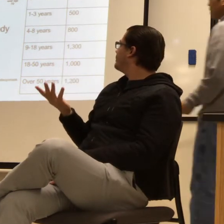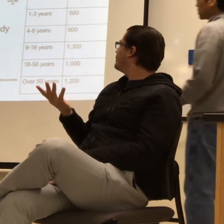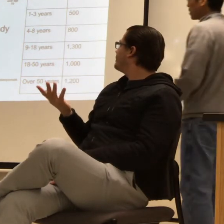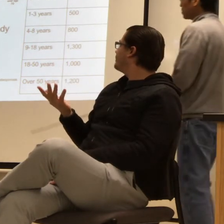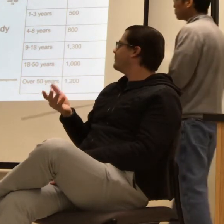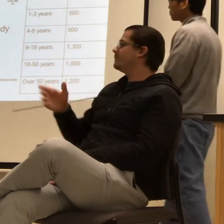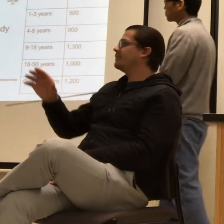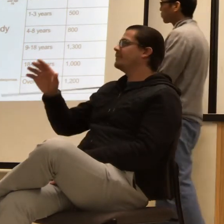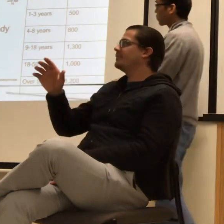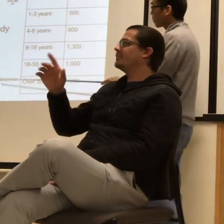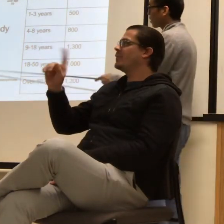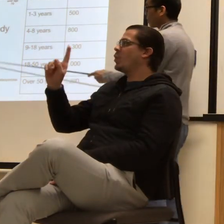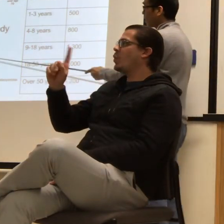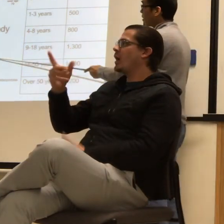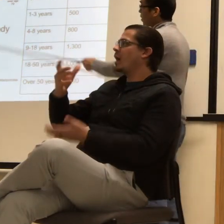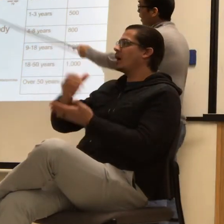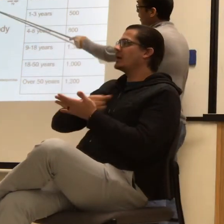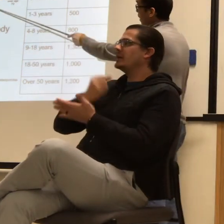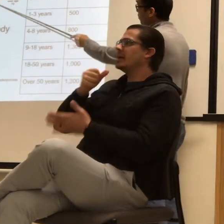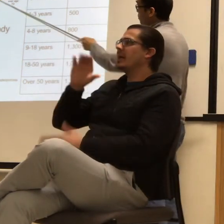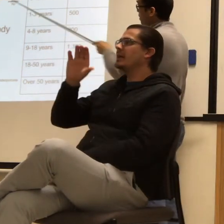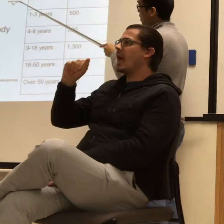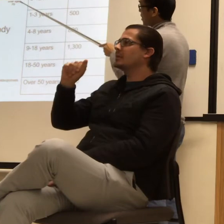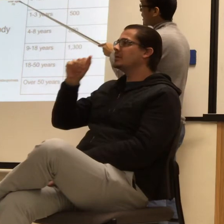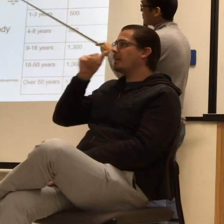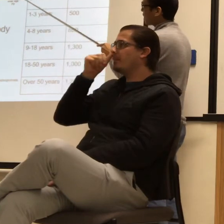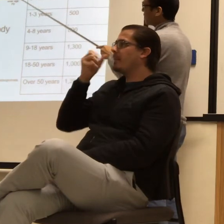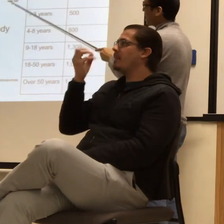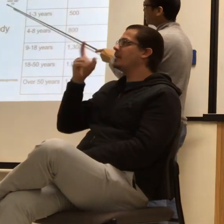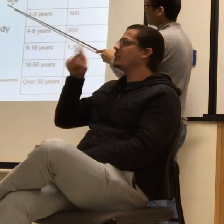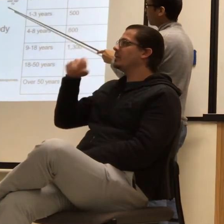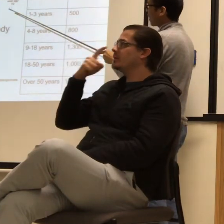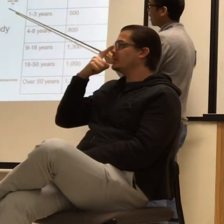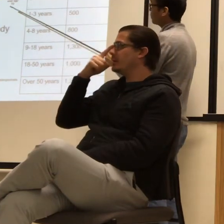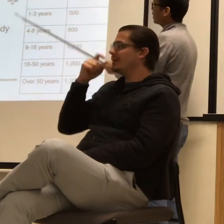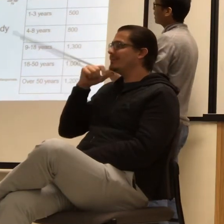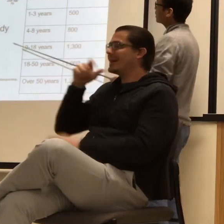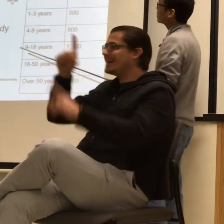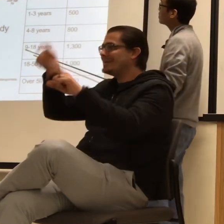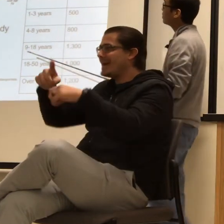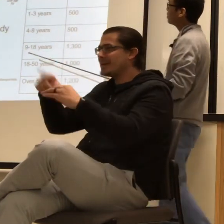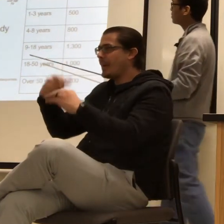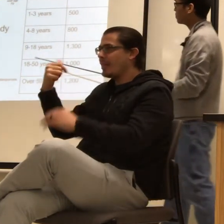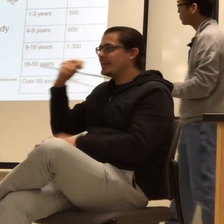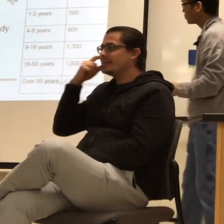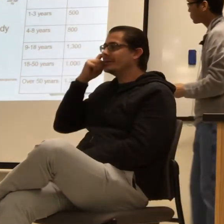sources of calcium and how much you need. I'm not going to test you on that, but